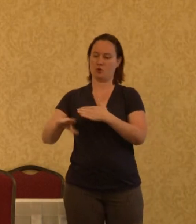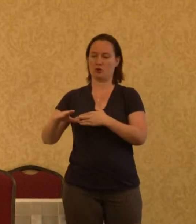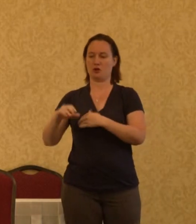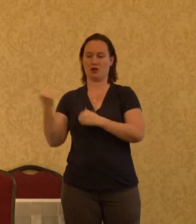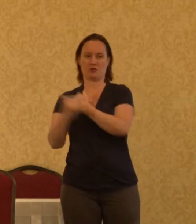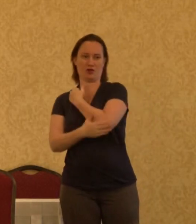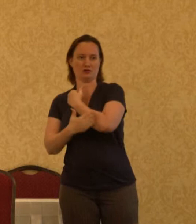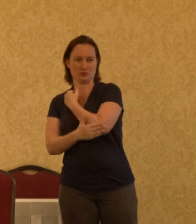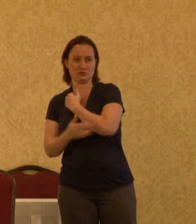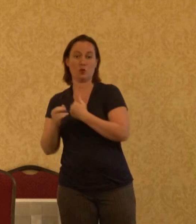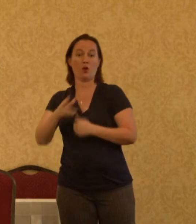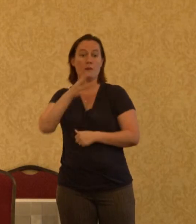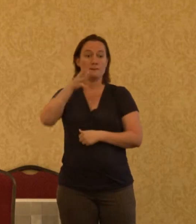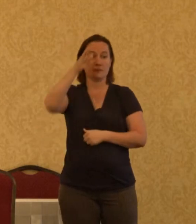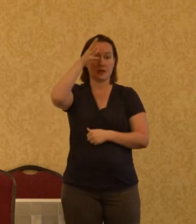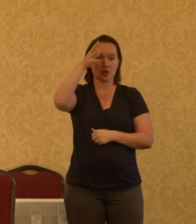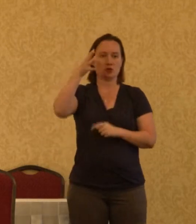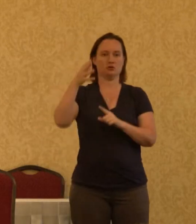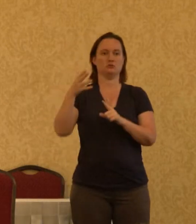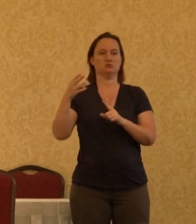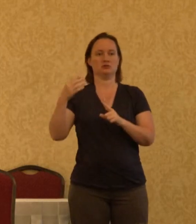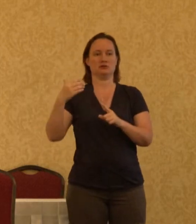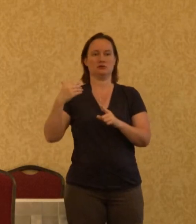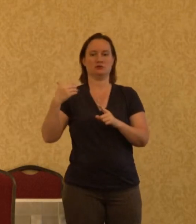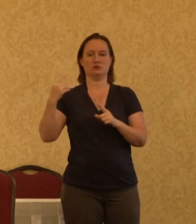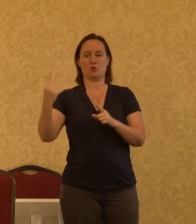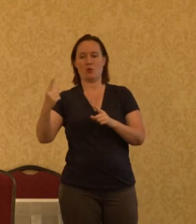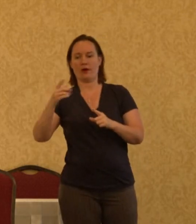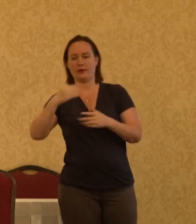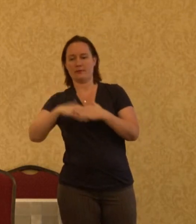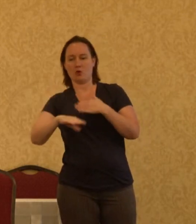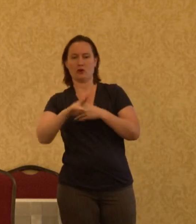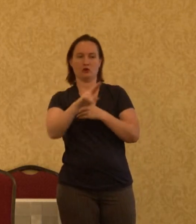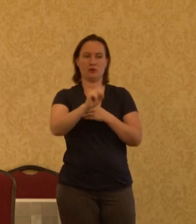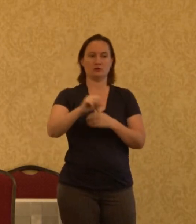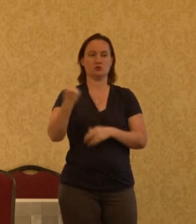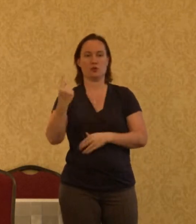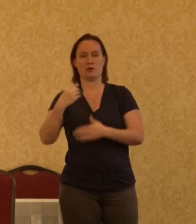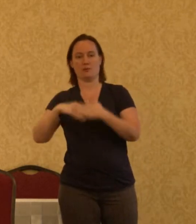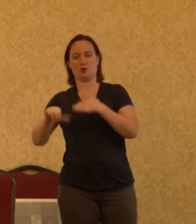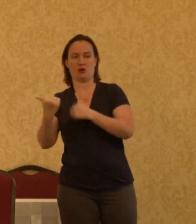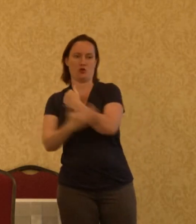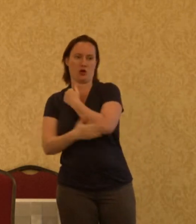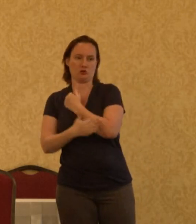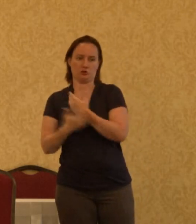US born, one born outside. So this term,